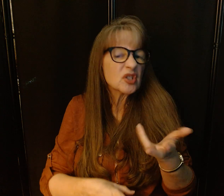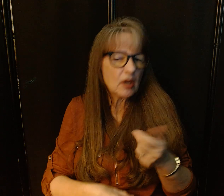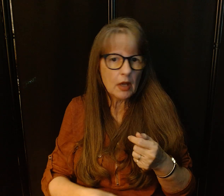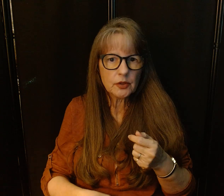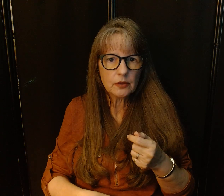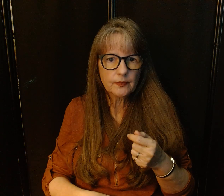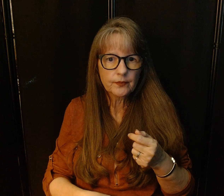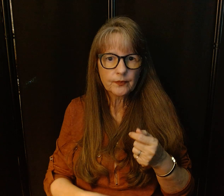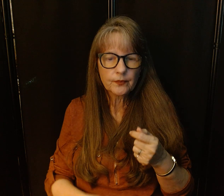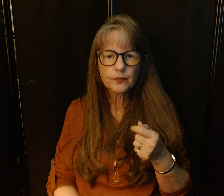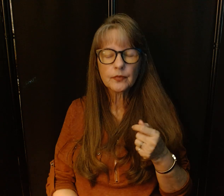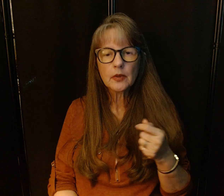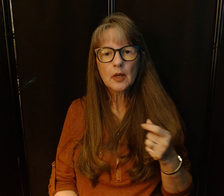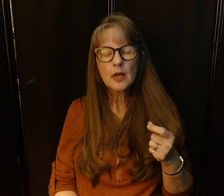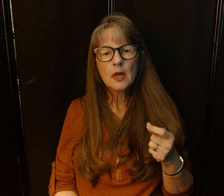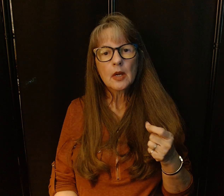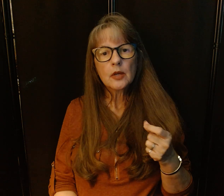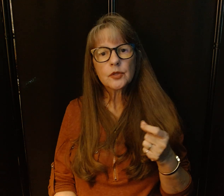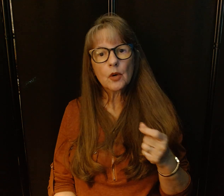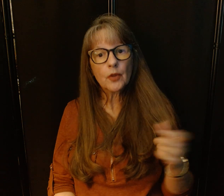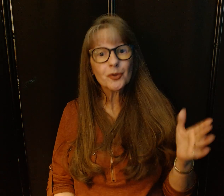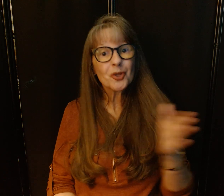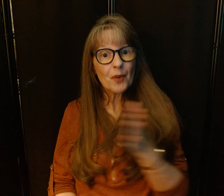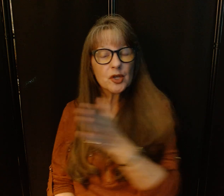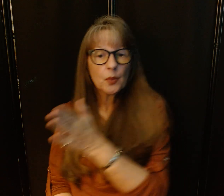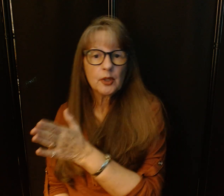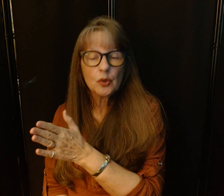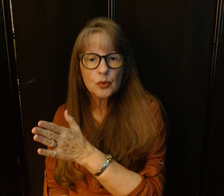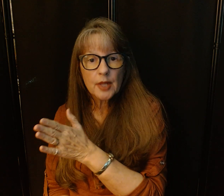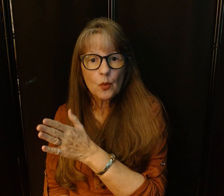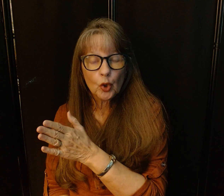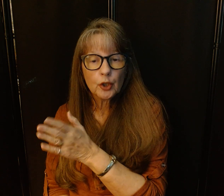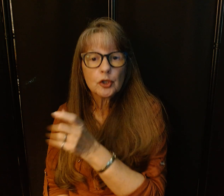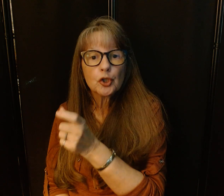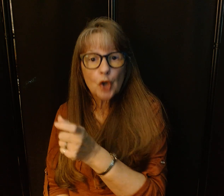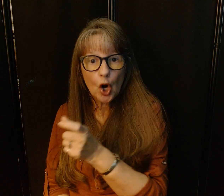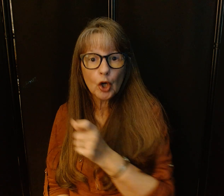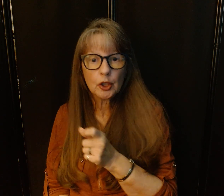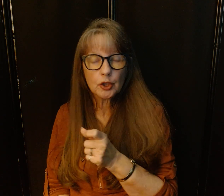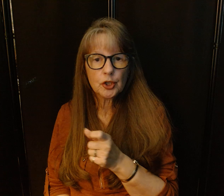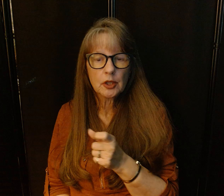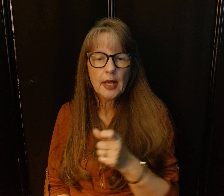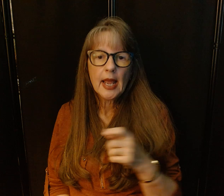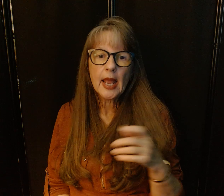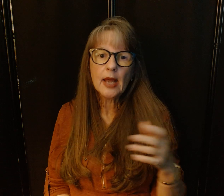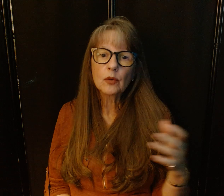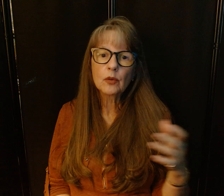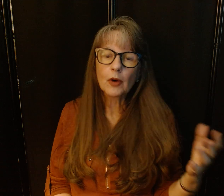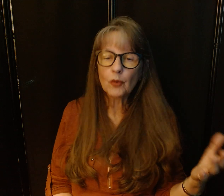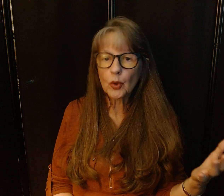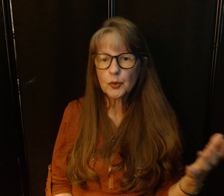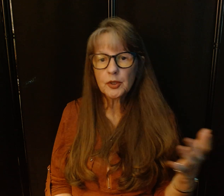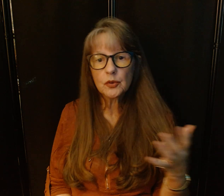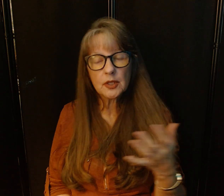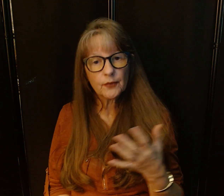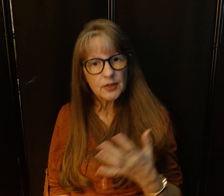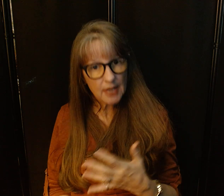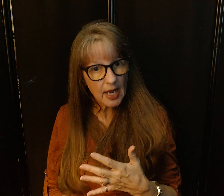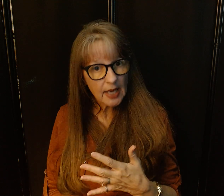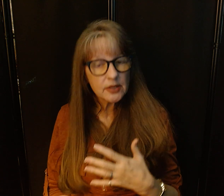cost? So those are the ways that we use that word charge. And of course we use different signs